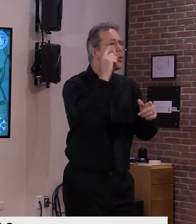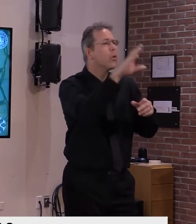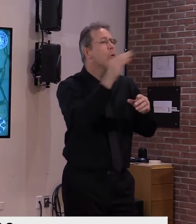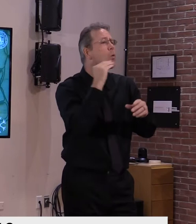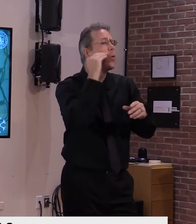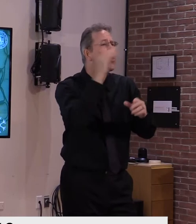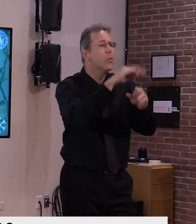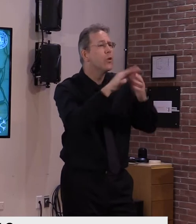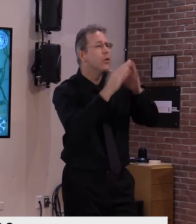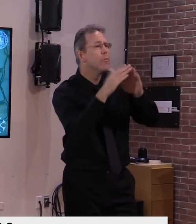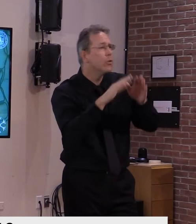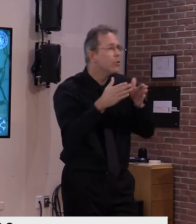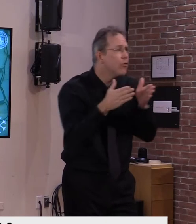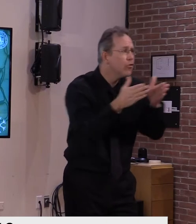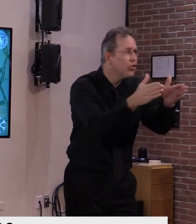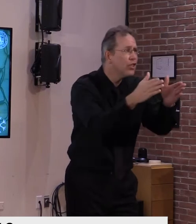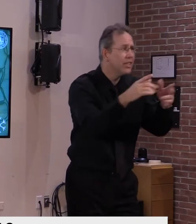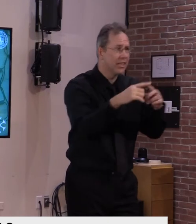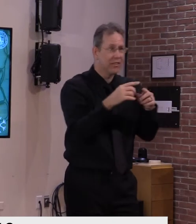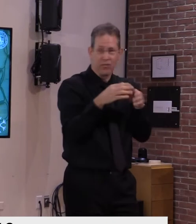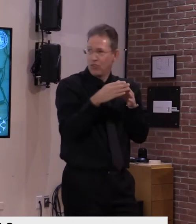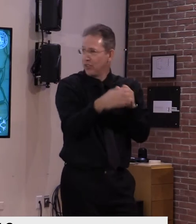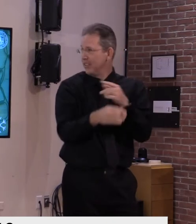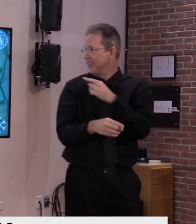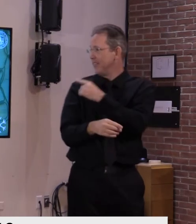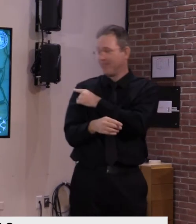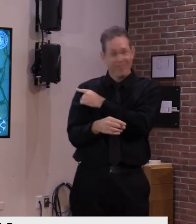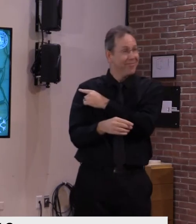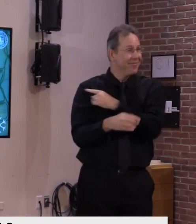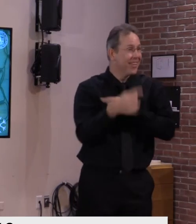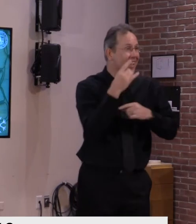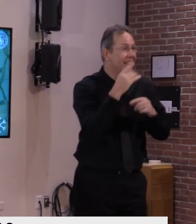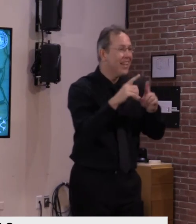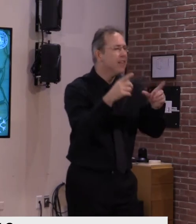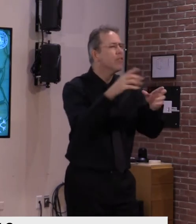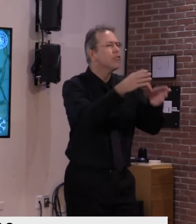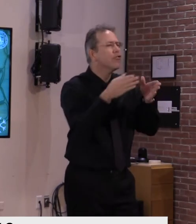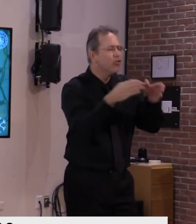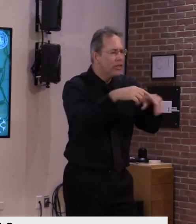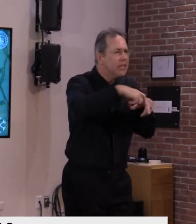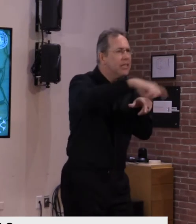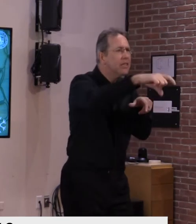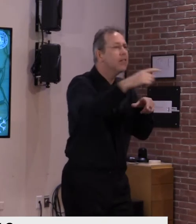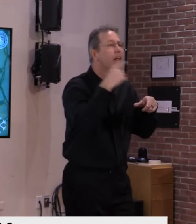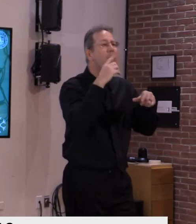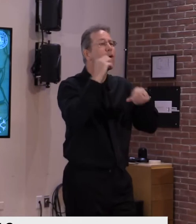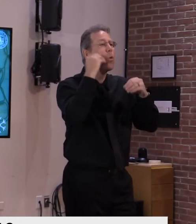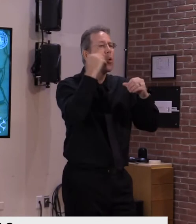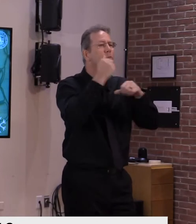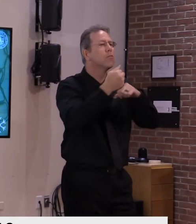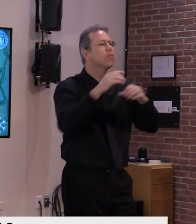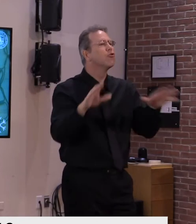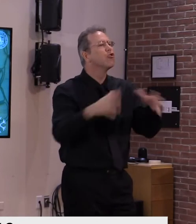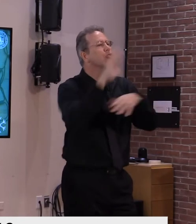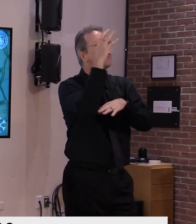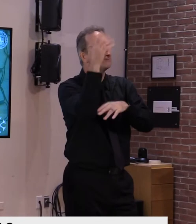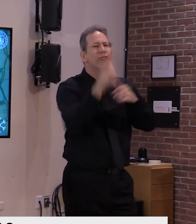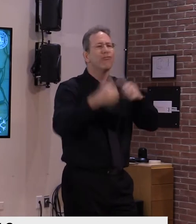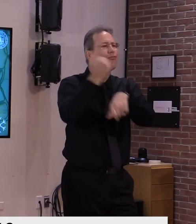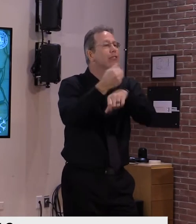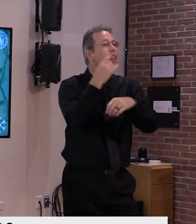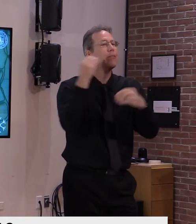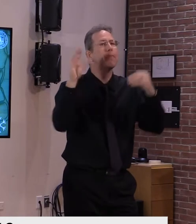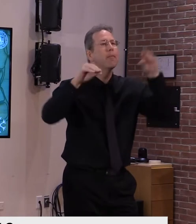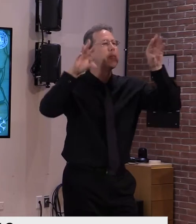to combat this virus, but to literally brighten our communities and neighborhoods by asking you, if